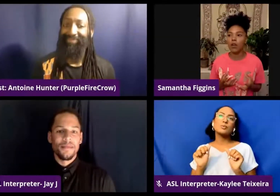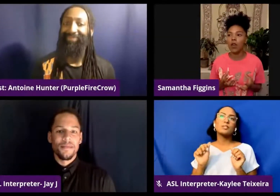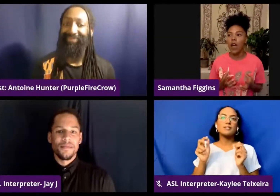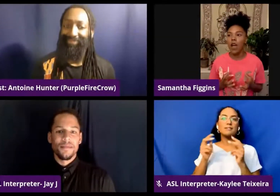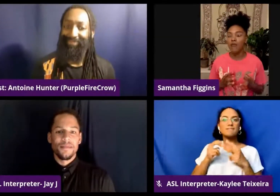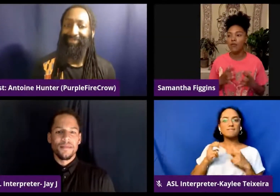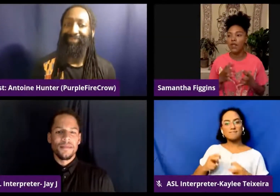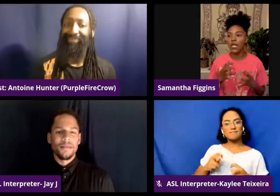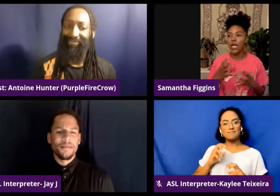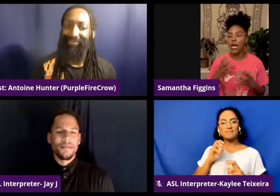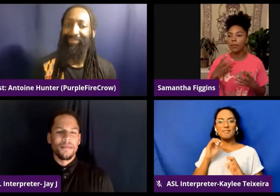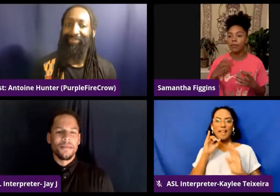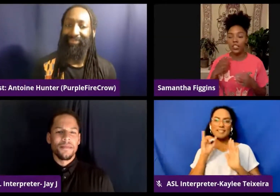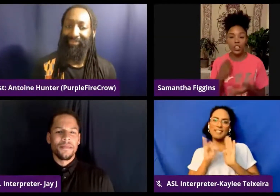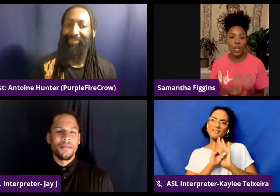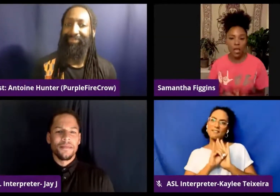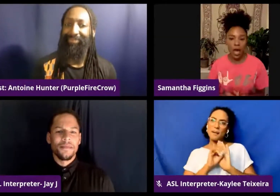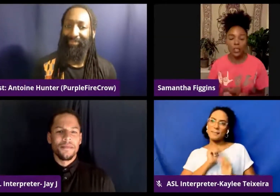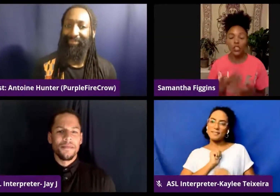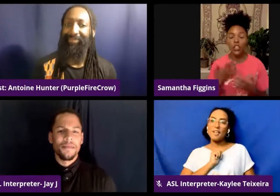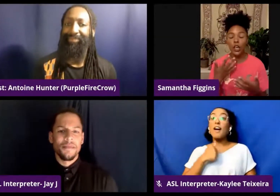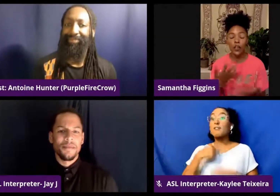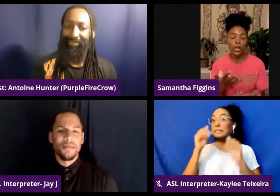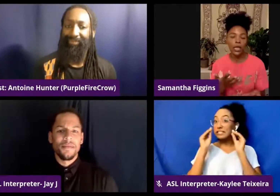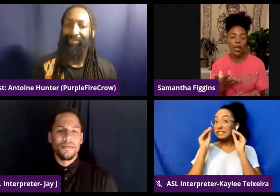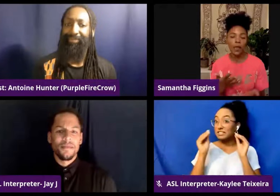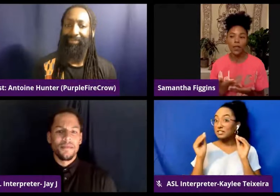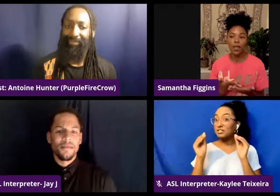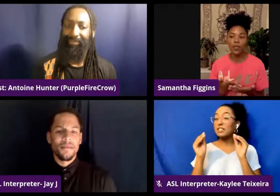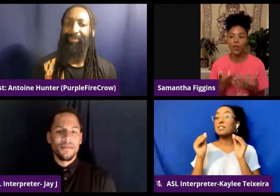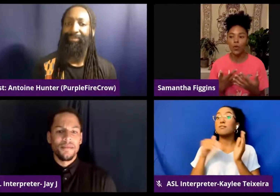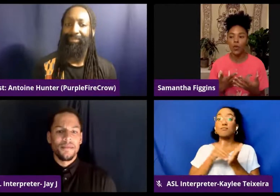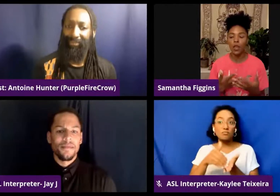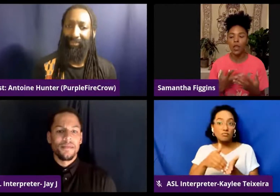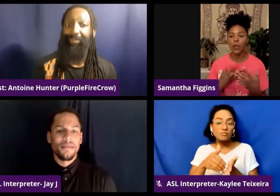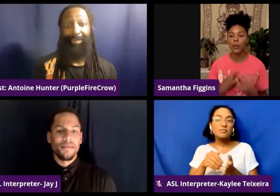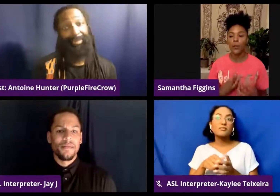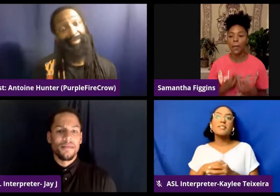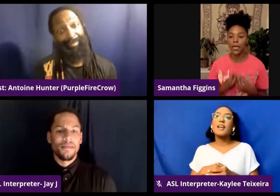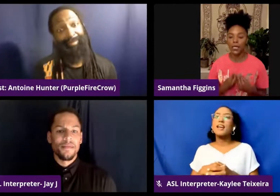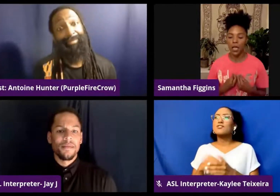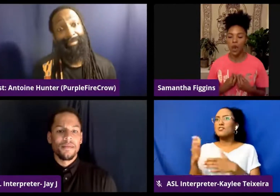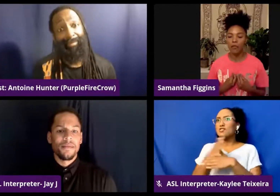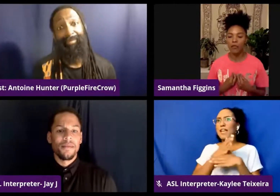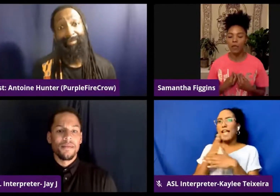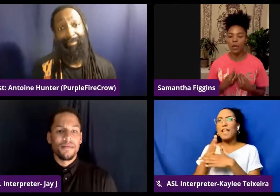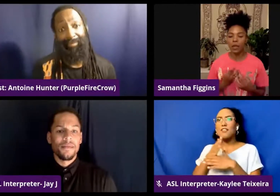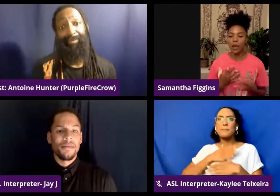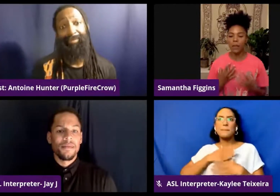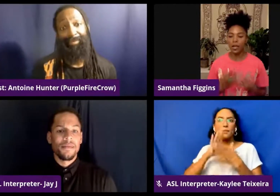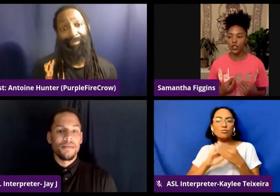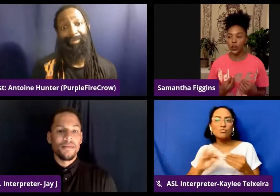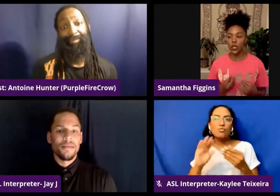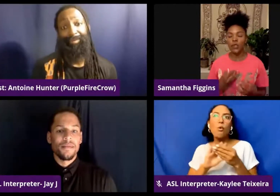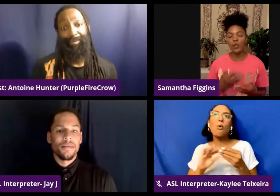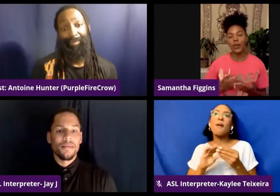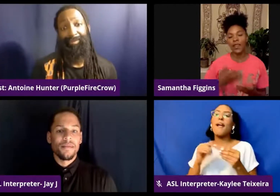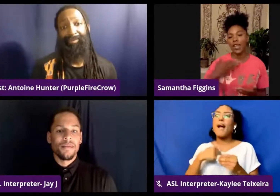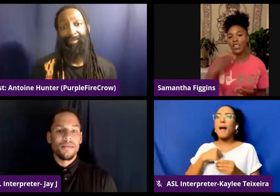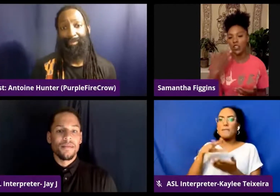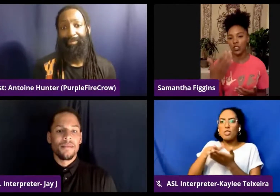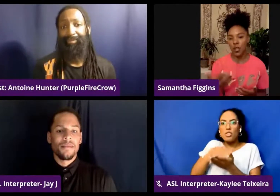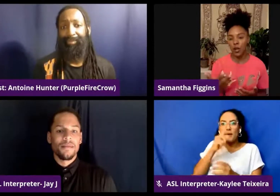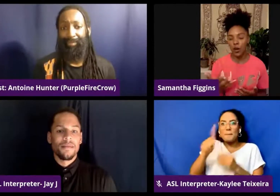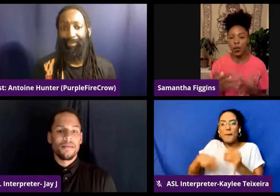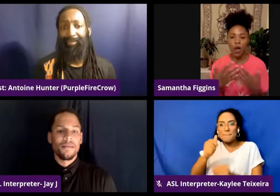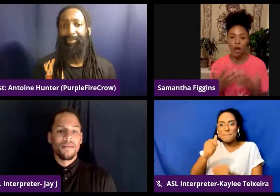of myself. I've been really teaching a lot, sharing. I think the more that I learn about myself and my journey, the more that